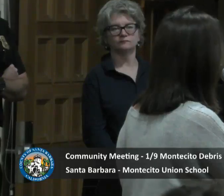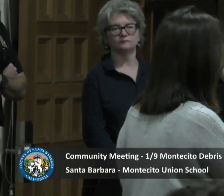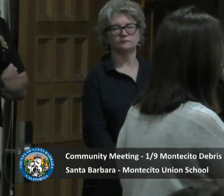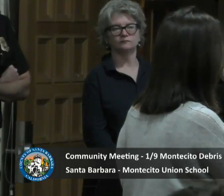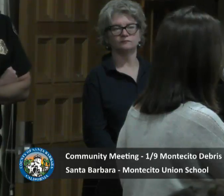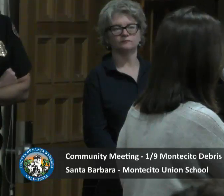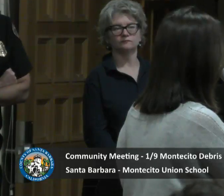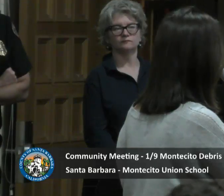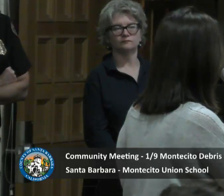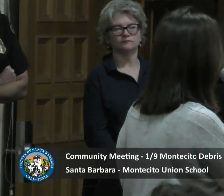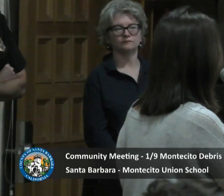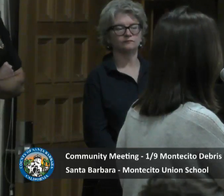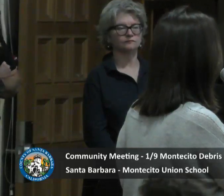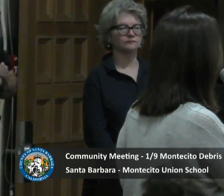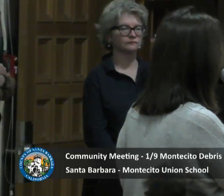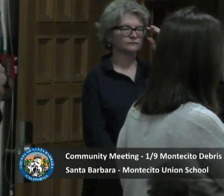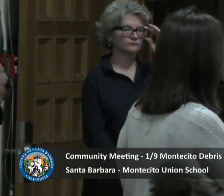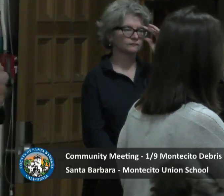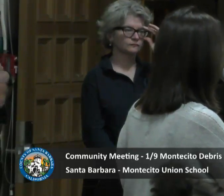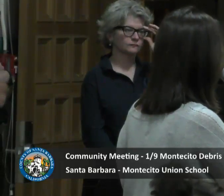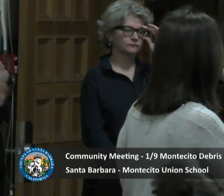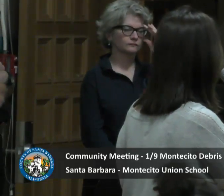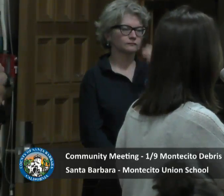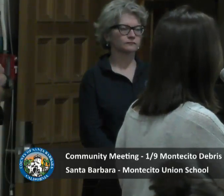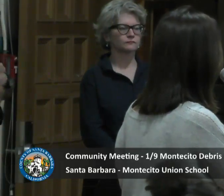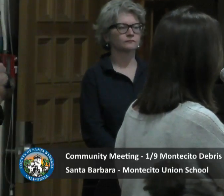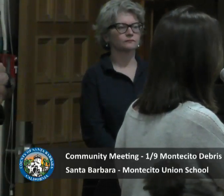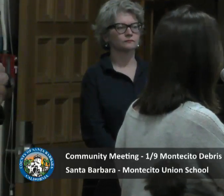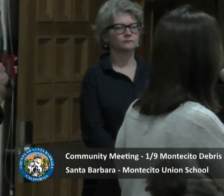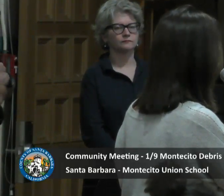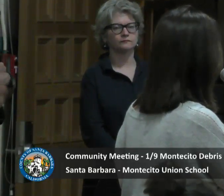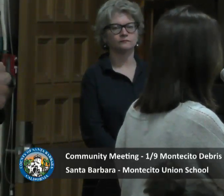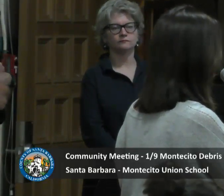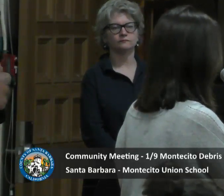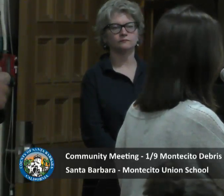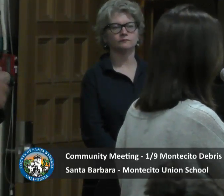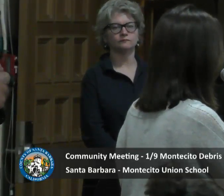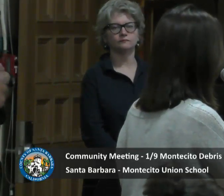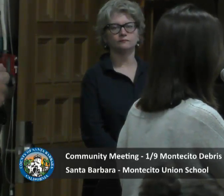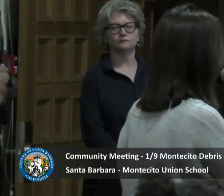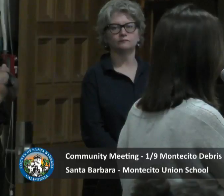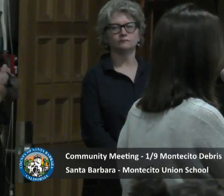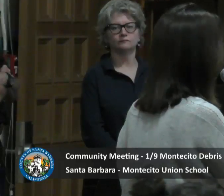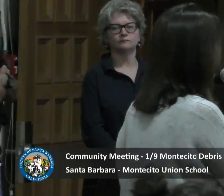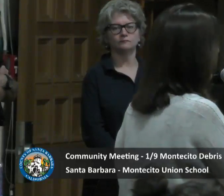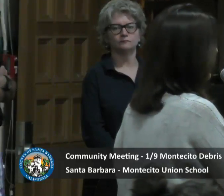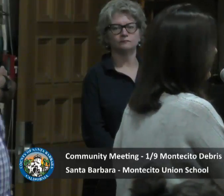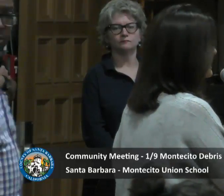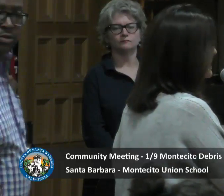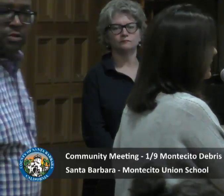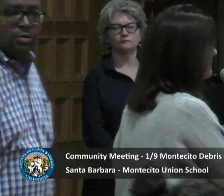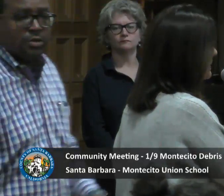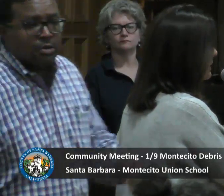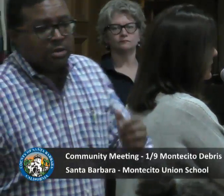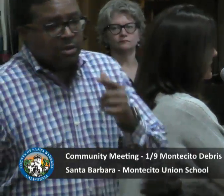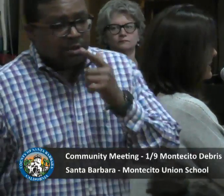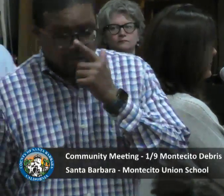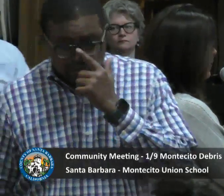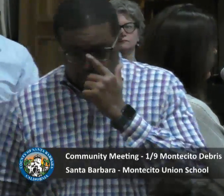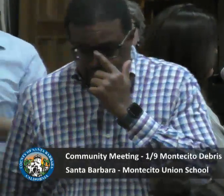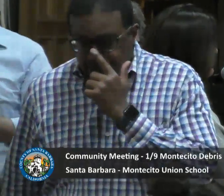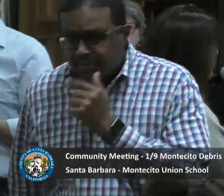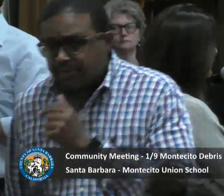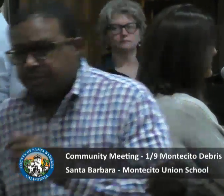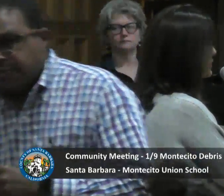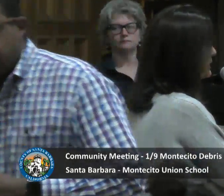how to do better in the future, the humility with which everyone has come to the conversation. And I want to say